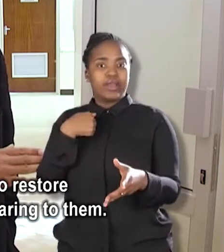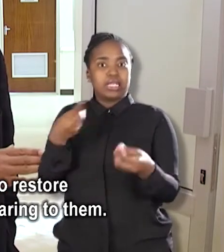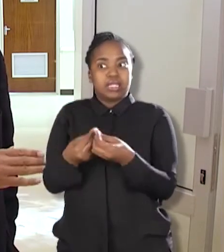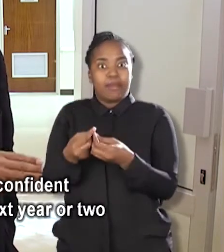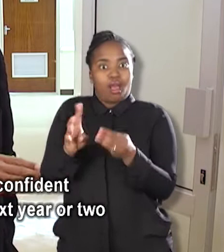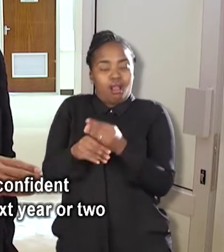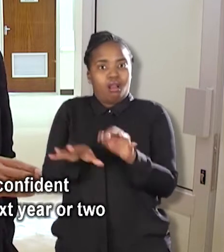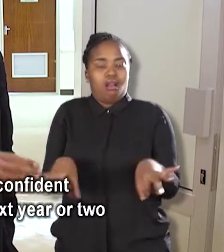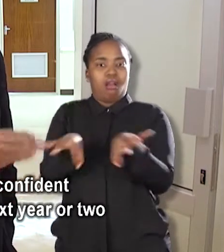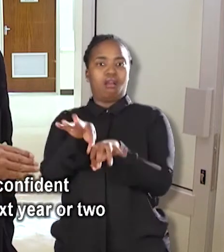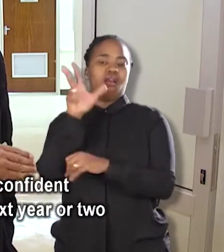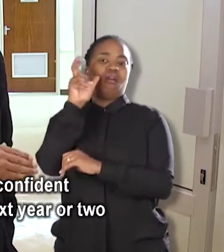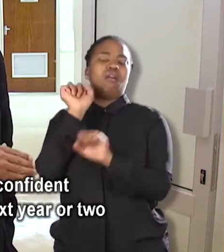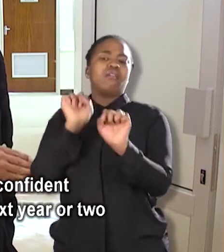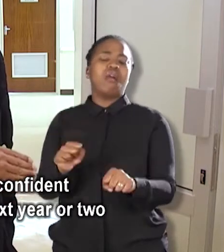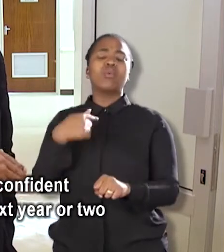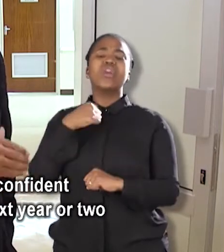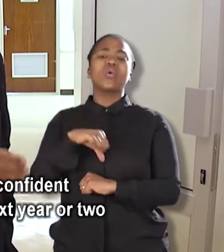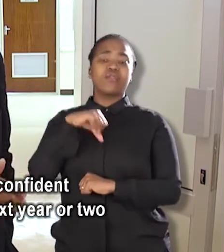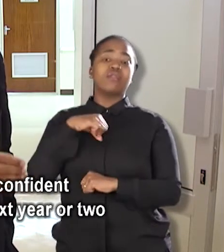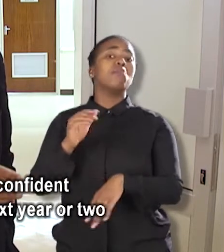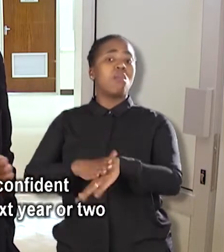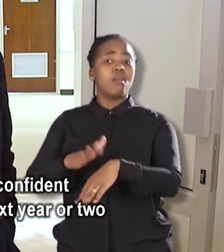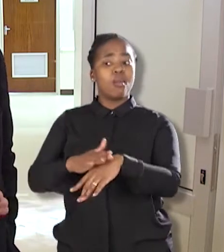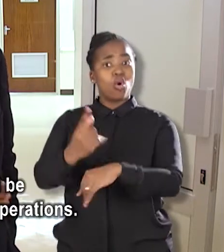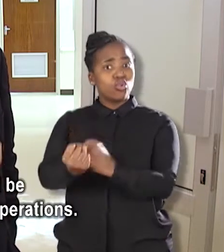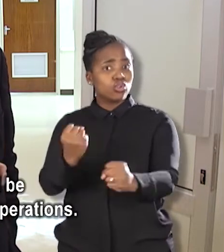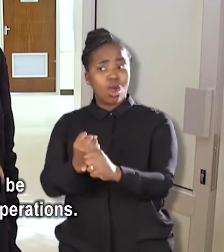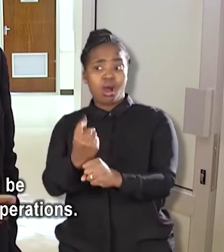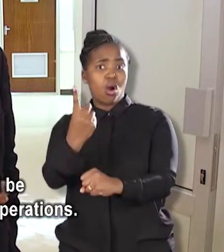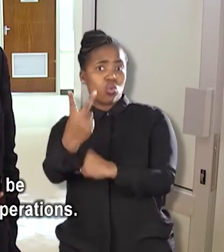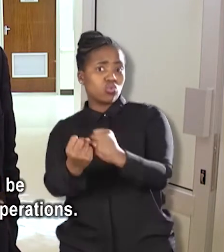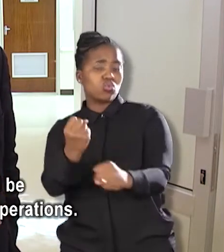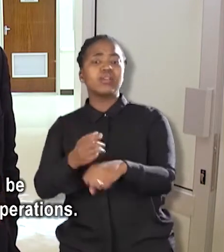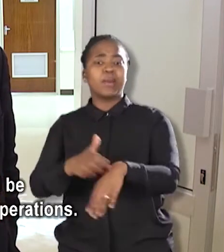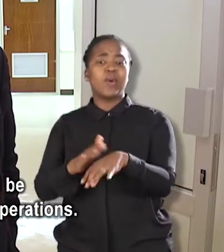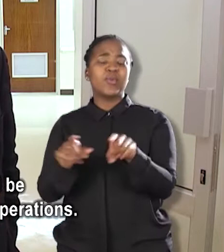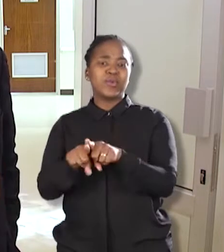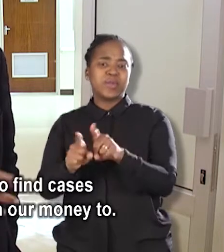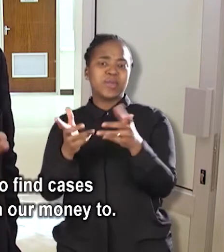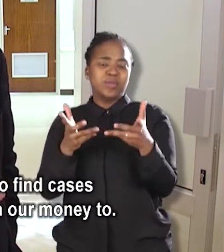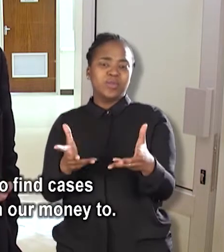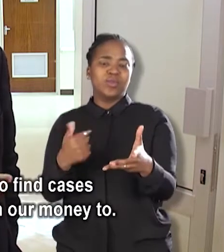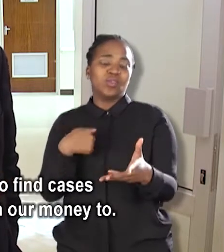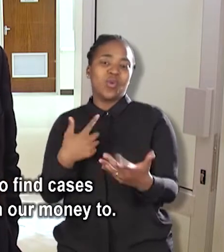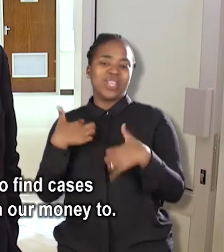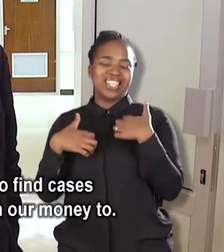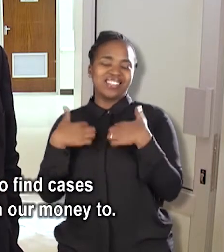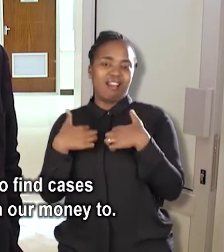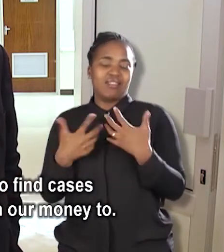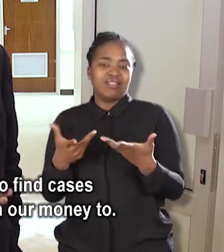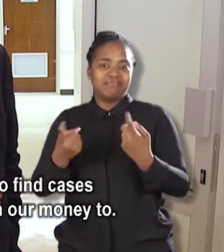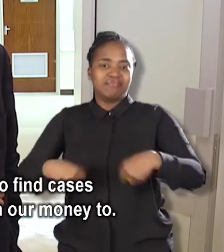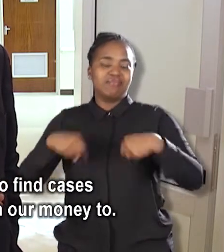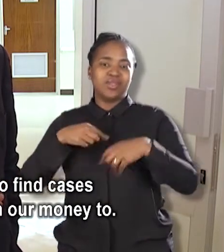of hearing to them. So we are very confident that over the next year or two we'll be doing some more of these kinds of operations, and so we're excited to find